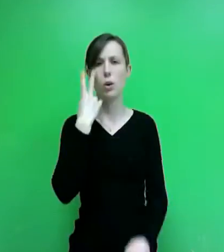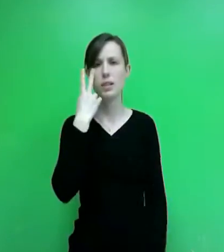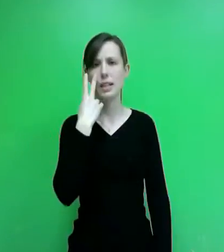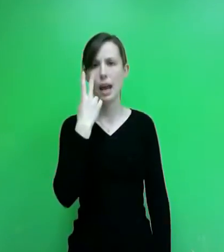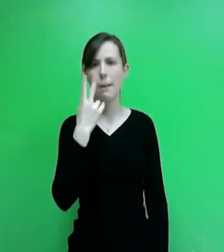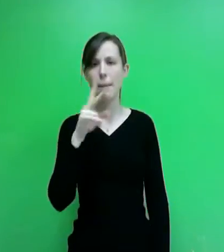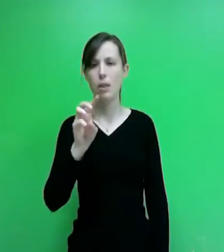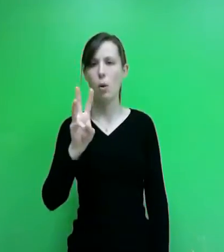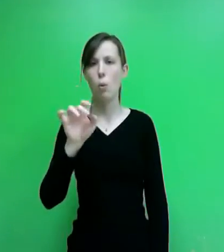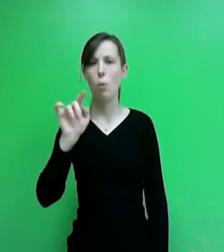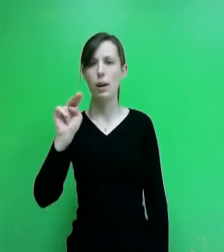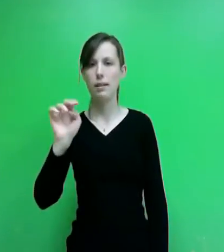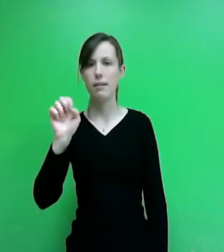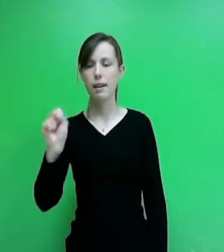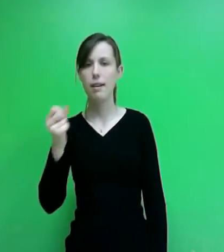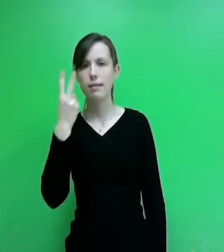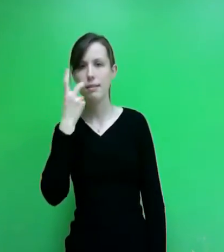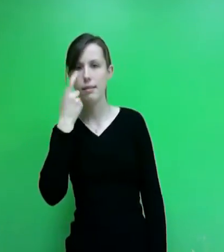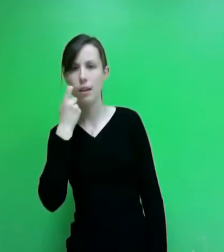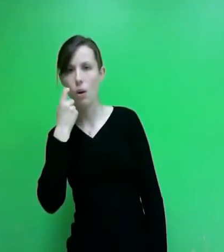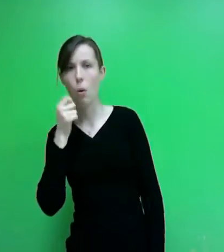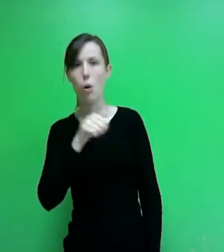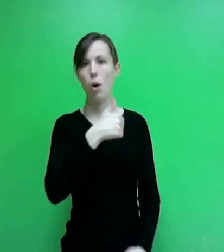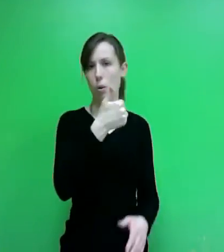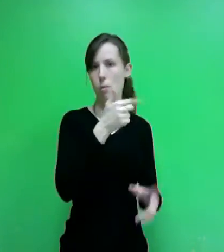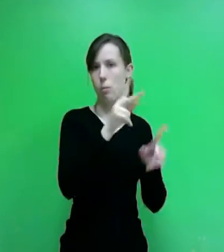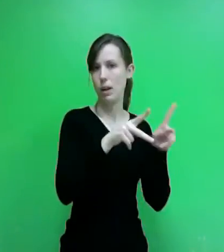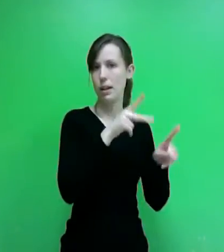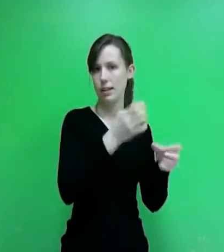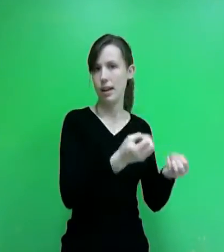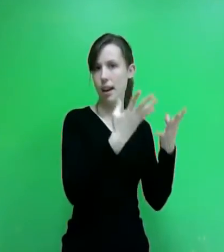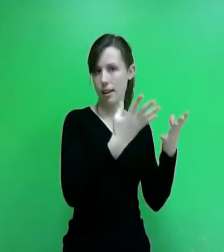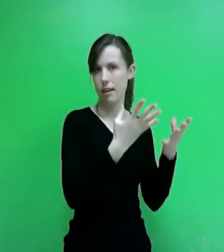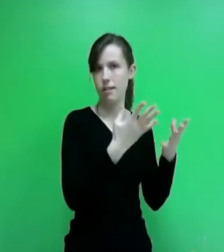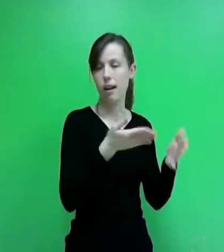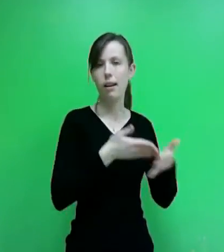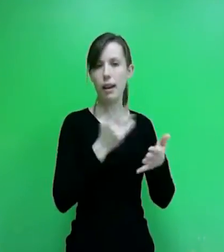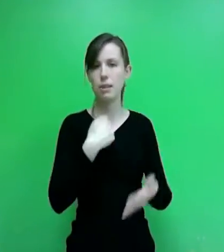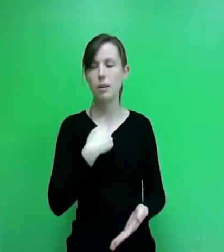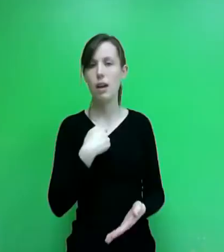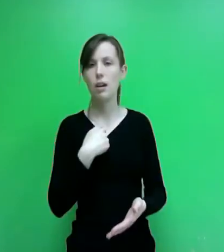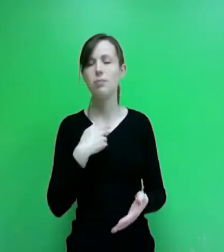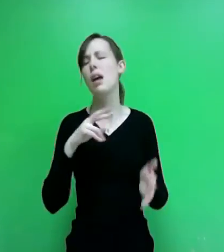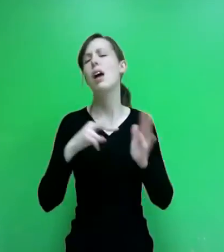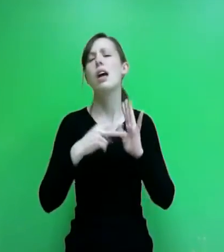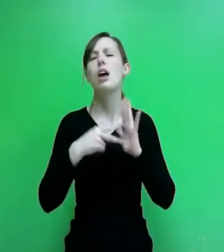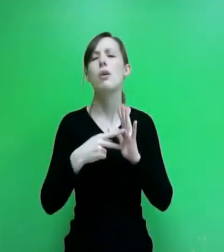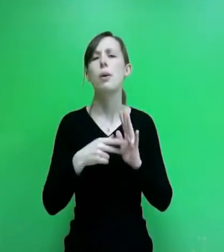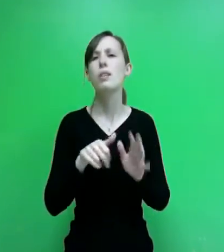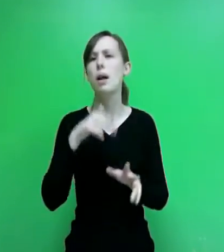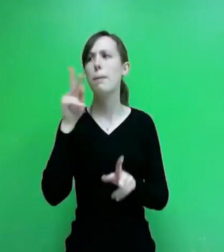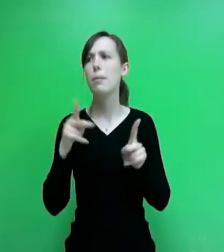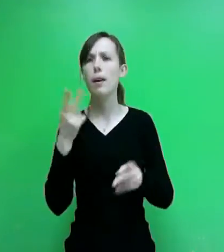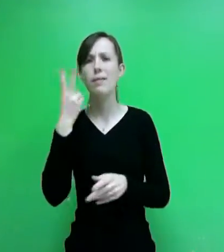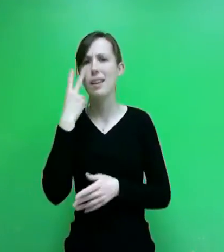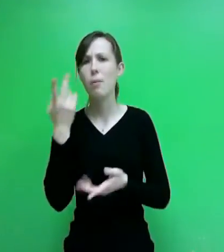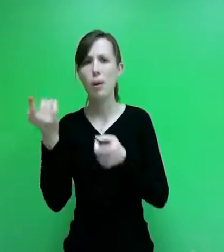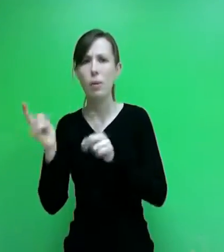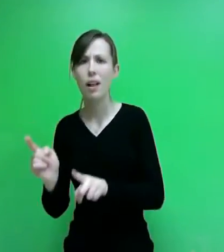witnesses against me. In other words, the people who may have seen what went on, the people who are accusing you of the crime,